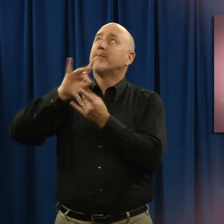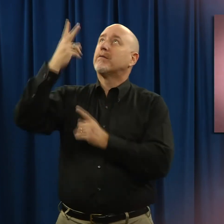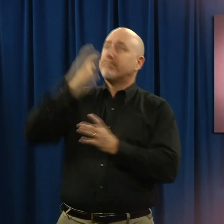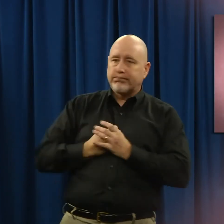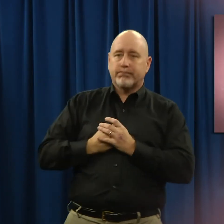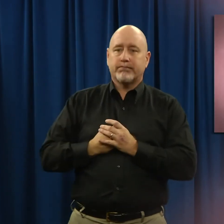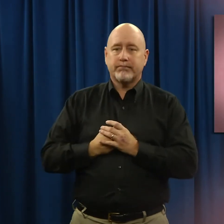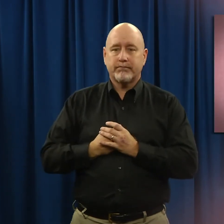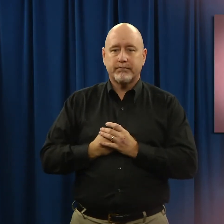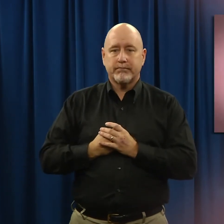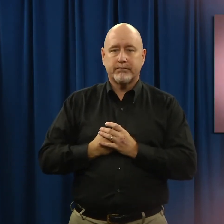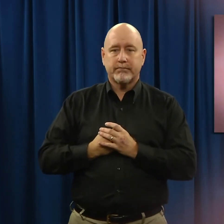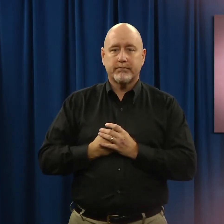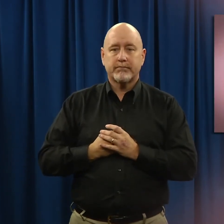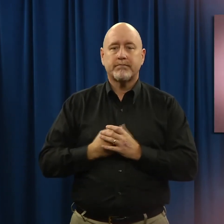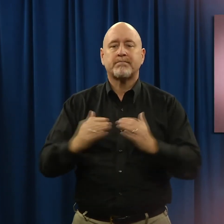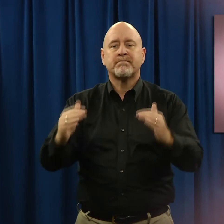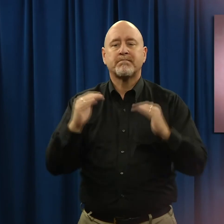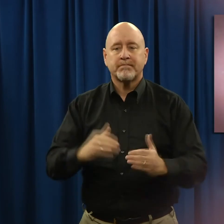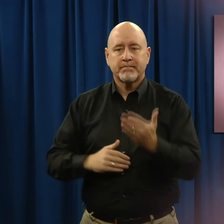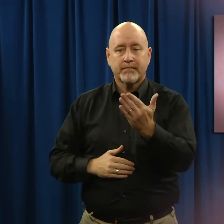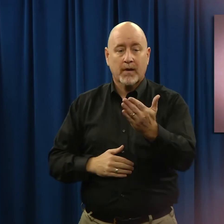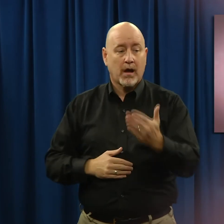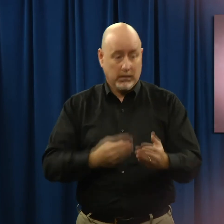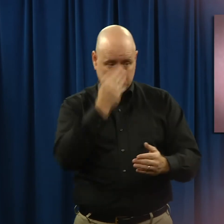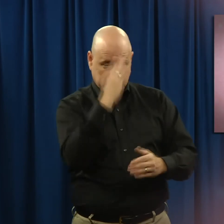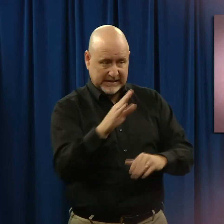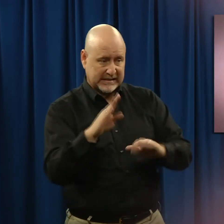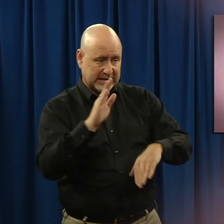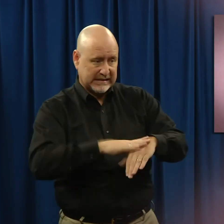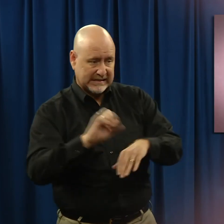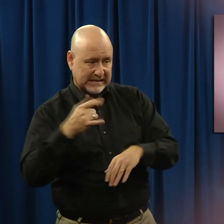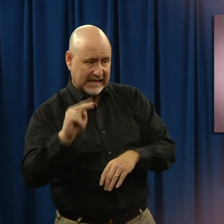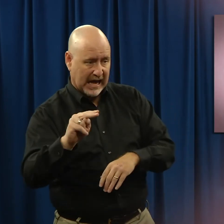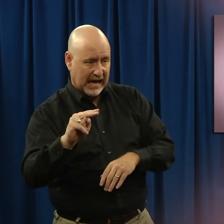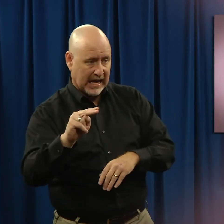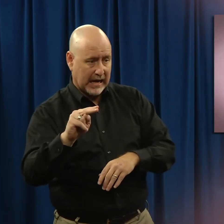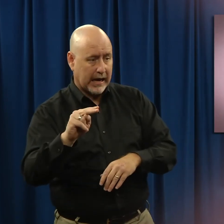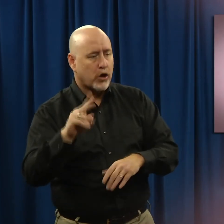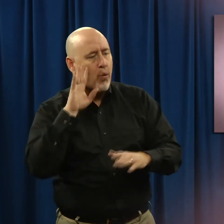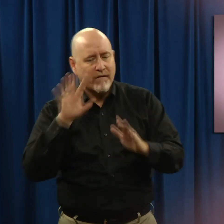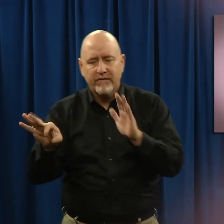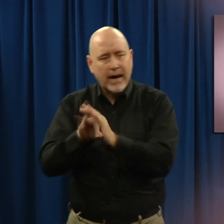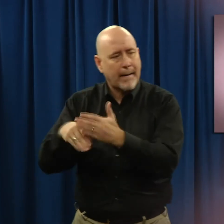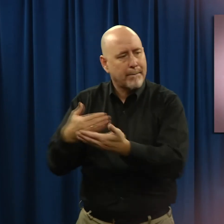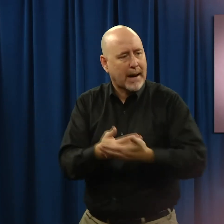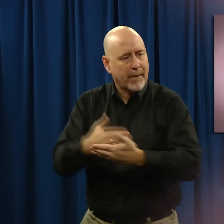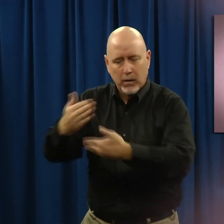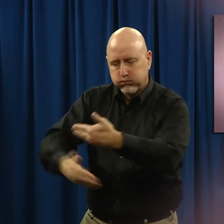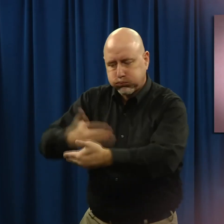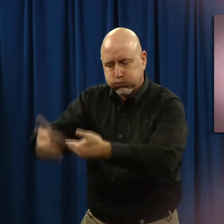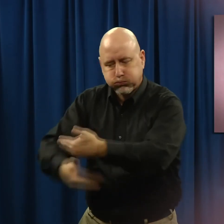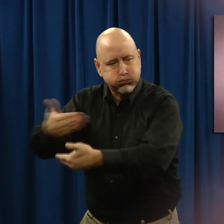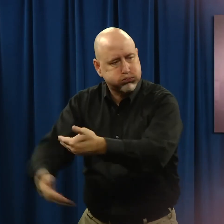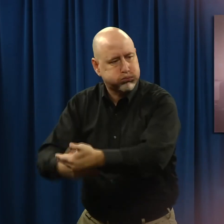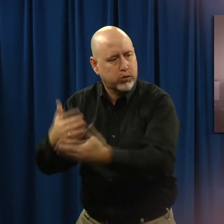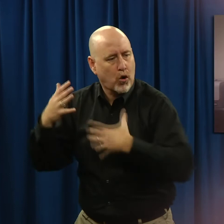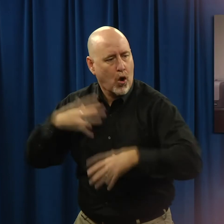Ghost. And this shall be a sign unto you. You shall find the babe wrapped in swaddling clothes, lying in a